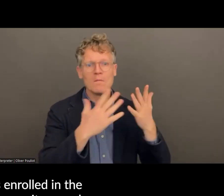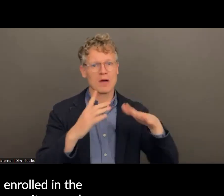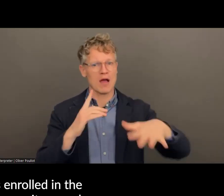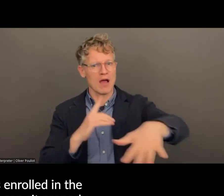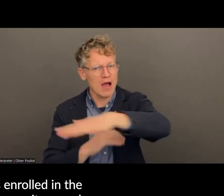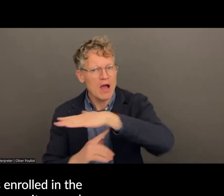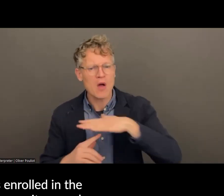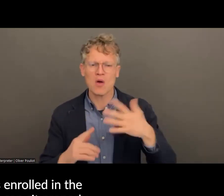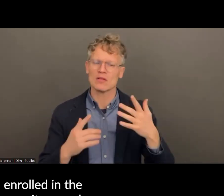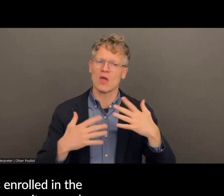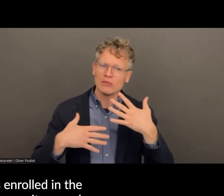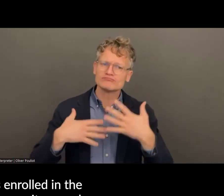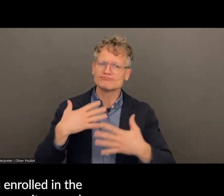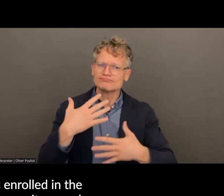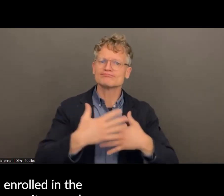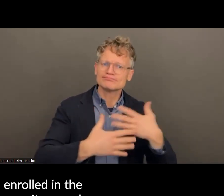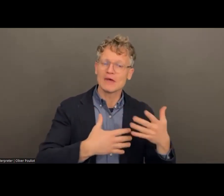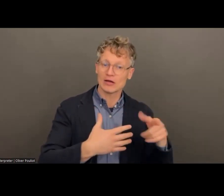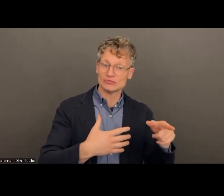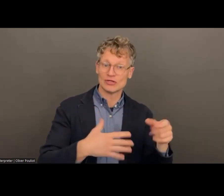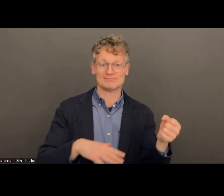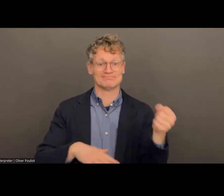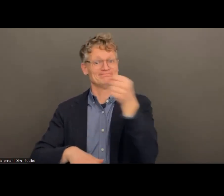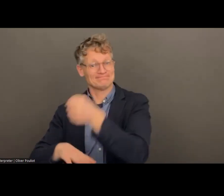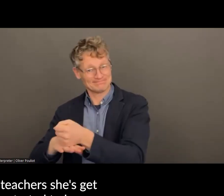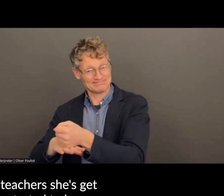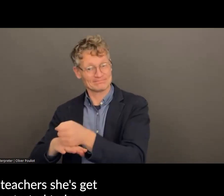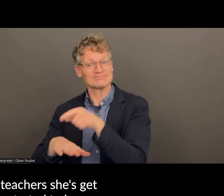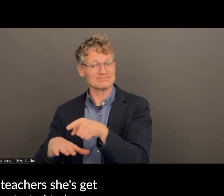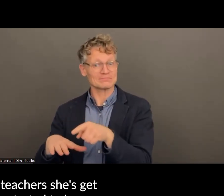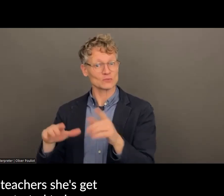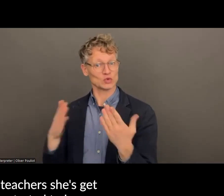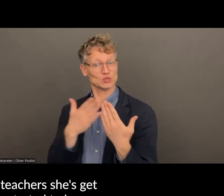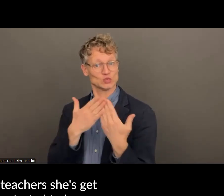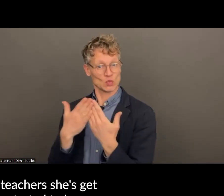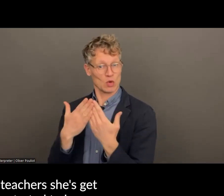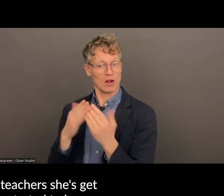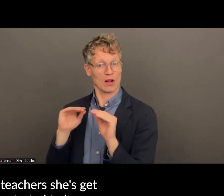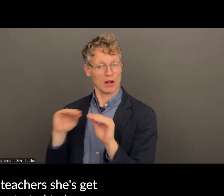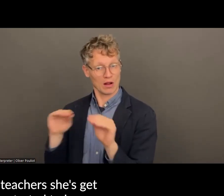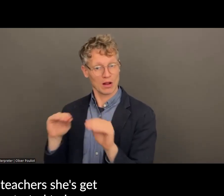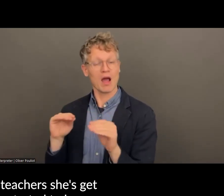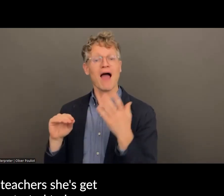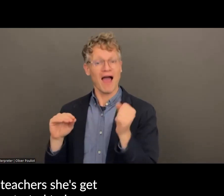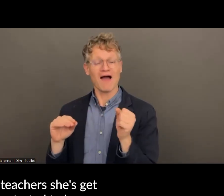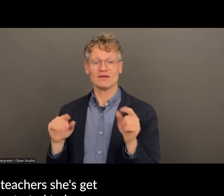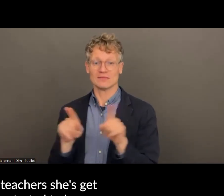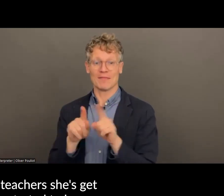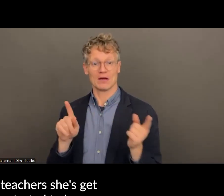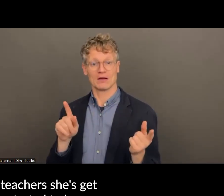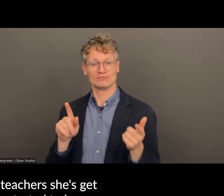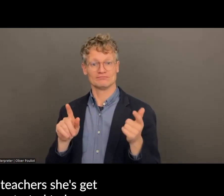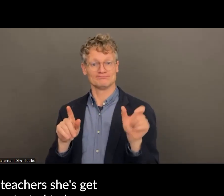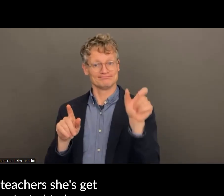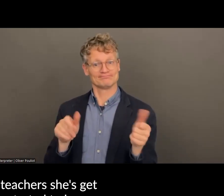is enrolled in a classroom where she can sit properly right now. And with the itinerant teachers, she's getting to